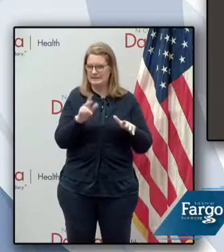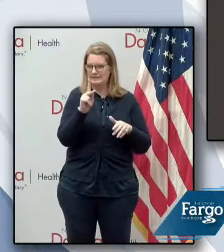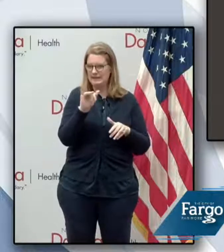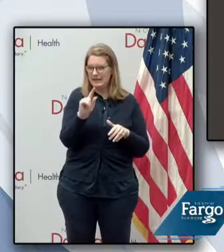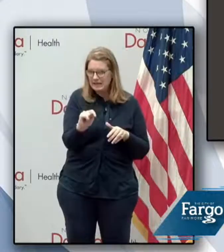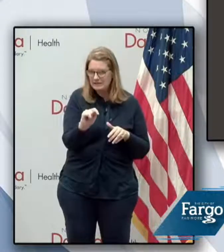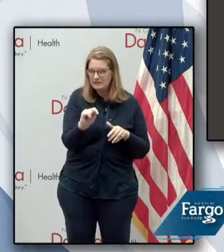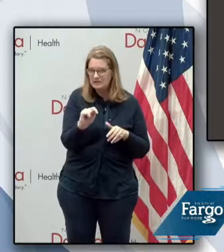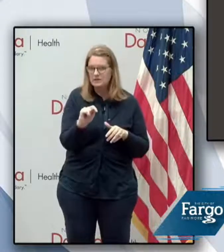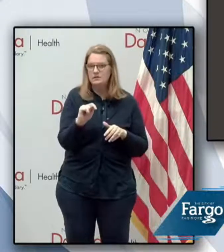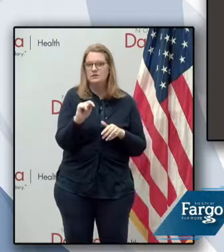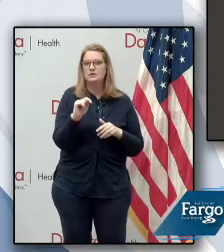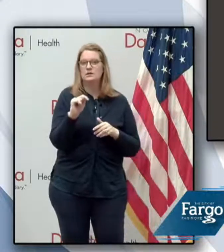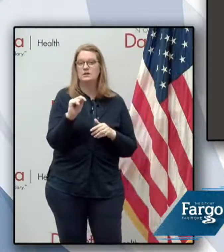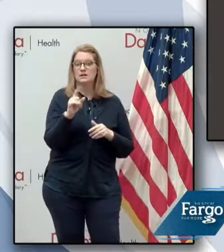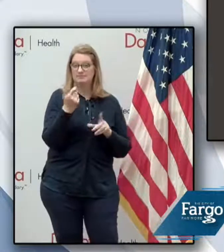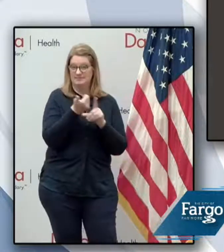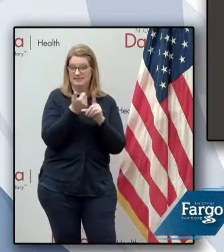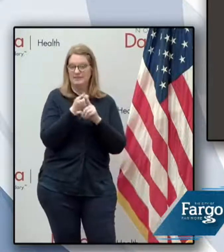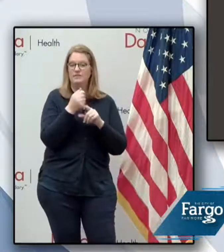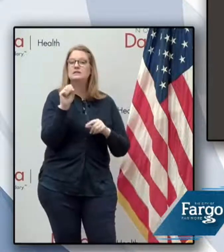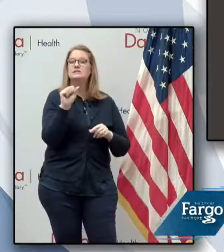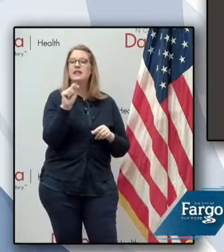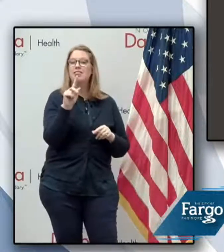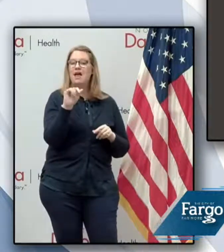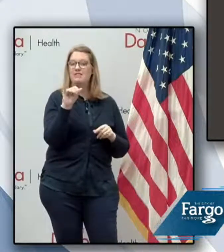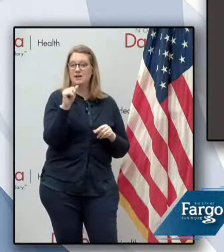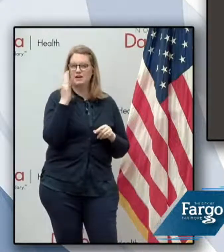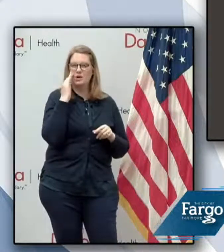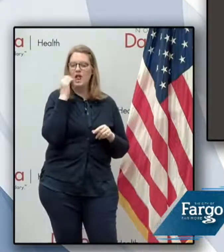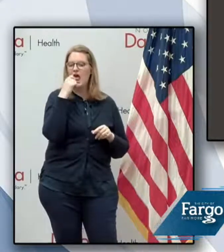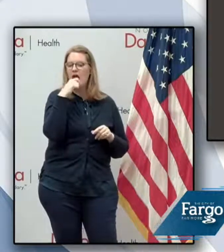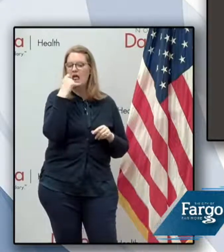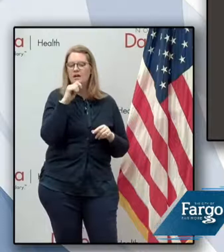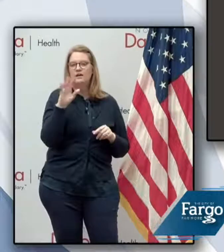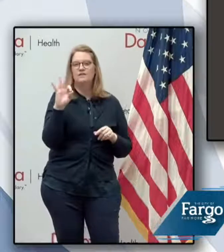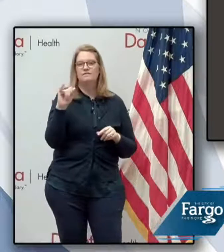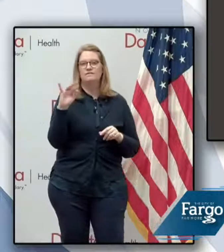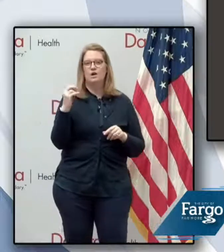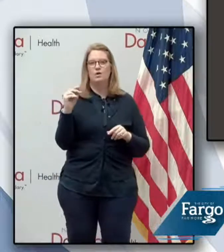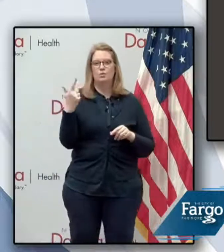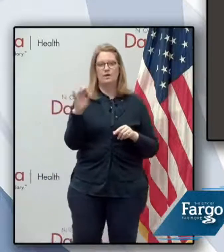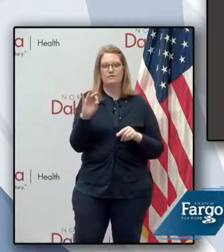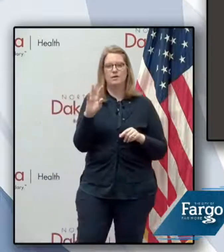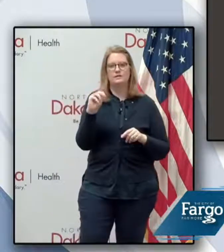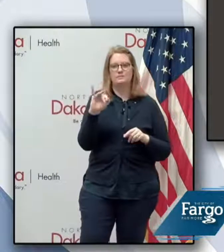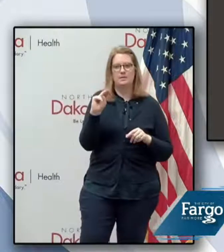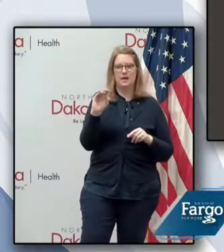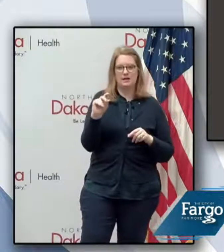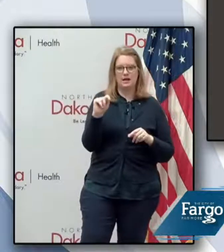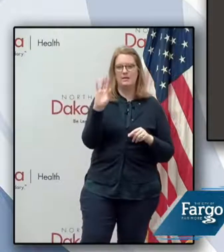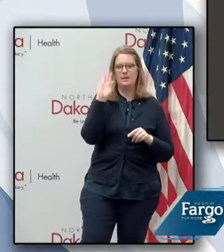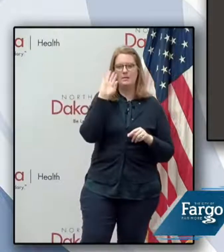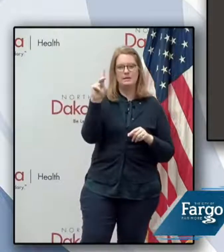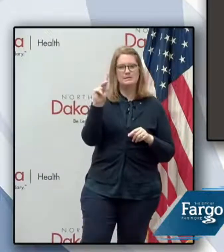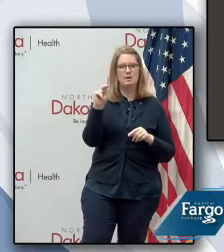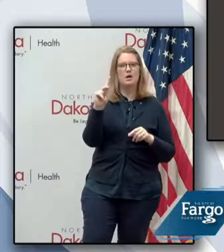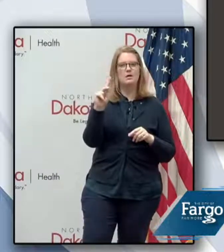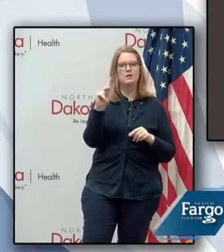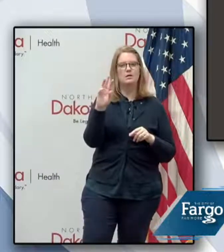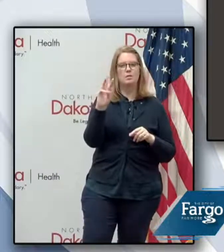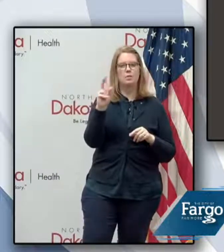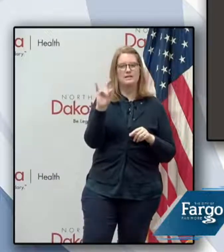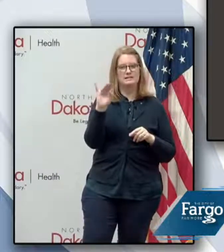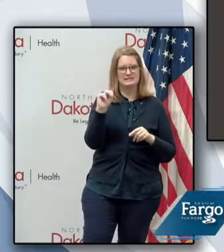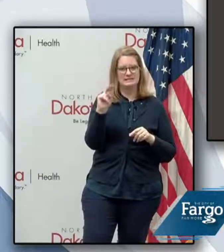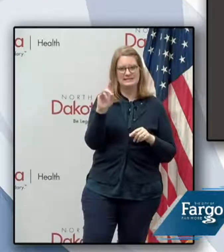only take saliva as a form of a test, and those are going to Fargo, Grand Forks, Minot, Bismarck, Dickinson, and Williston Public Health to be used